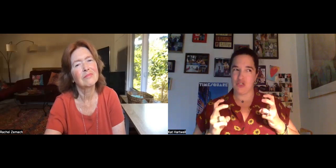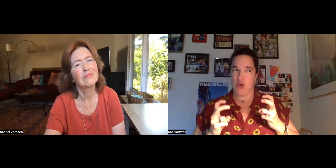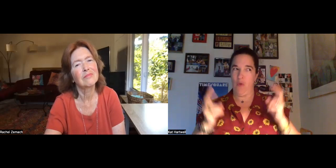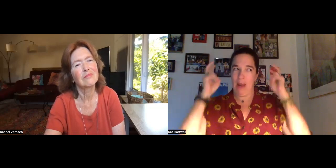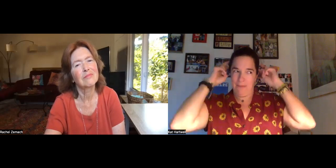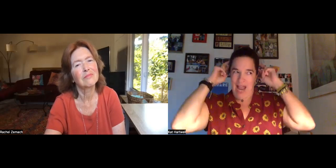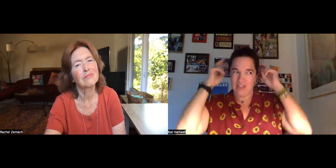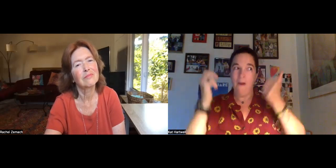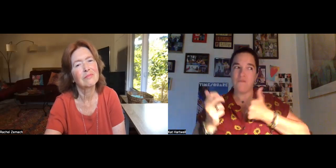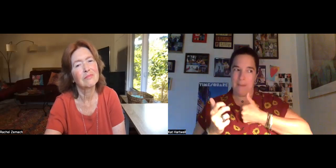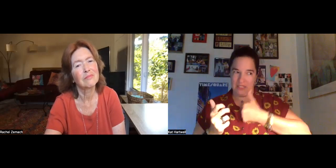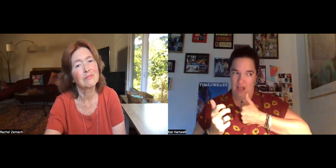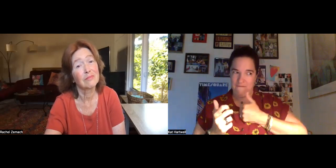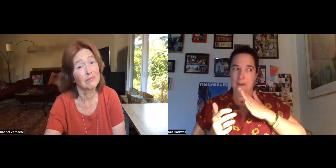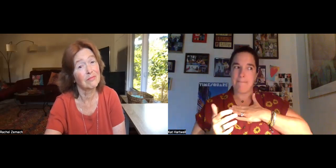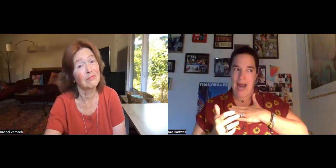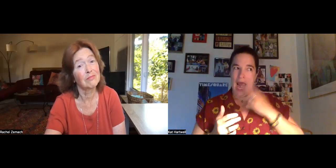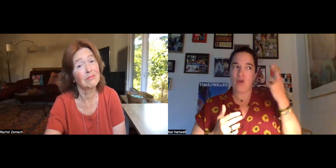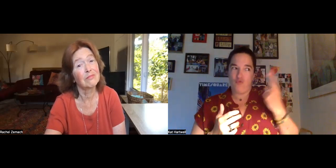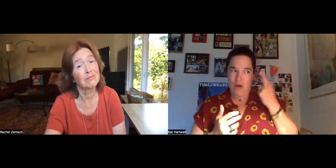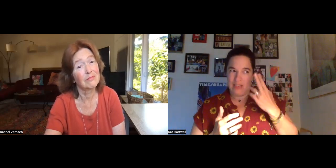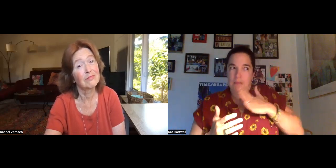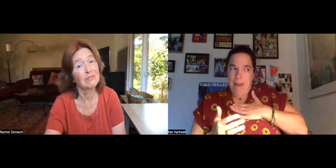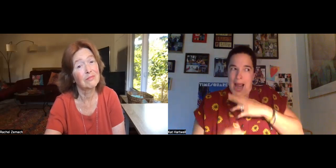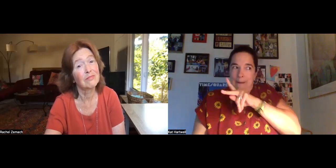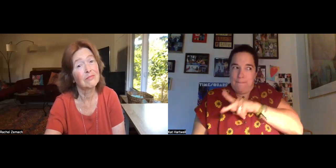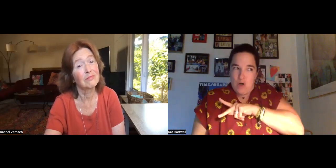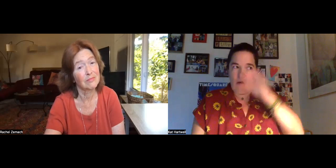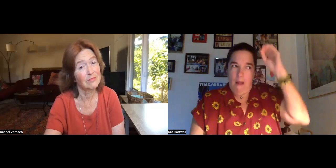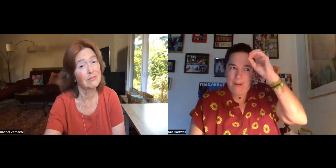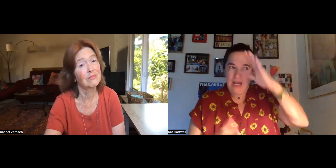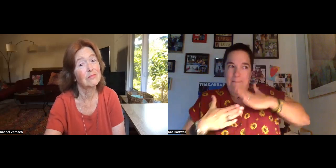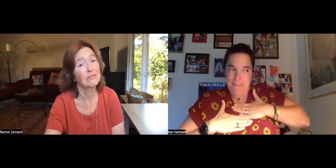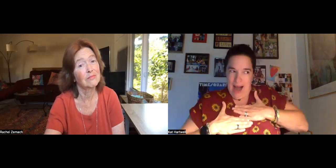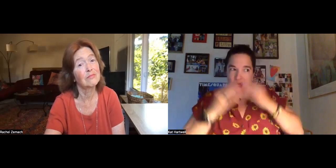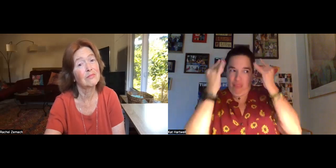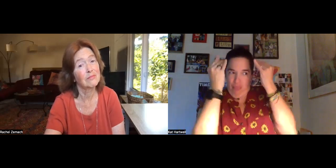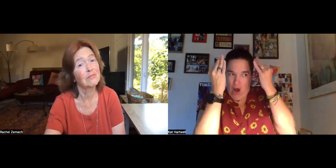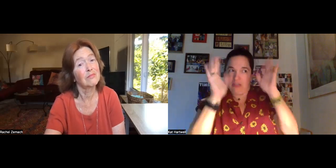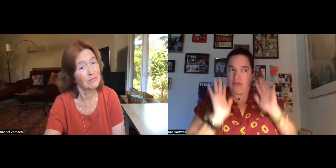issue with implants for myself. My reason, my personal opinion, my thought.